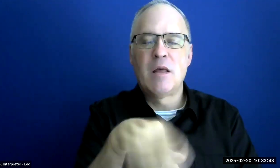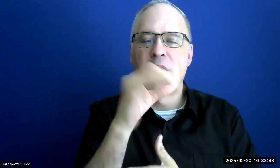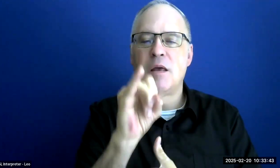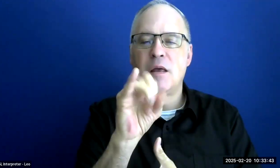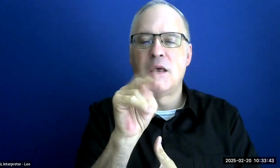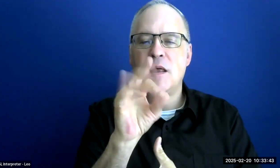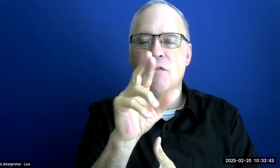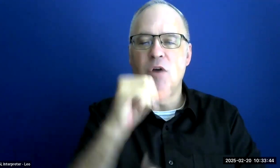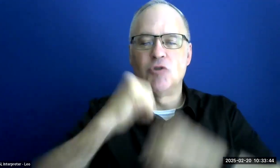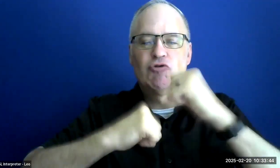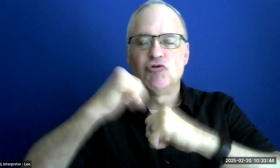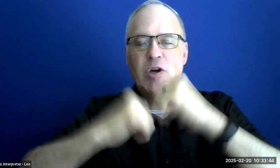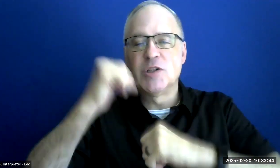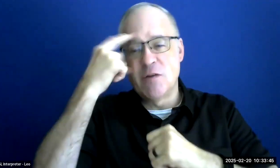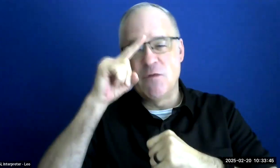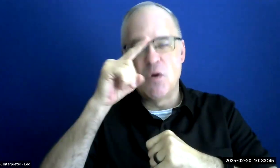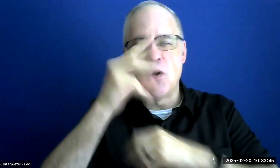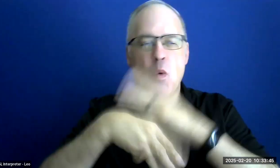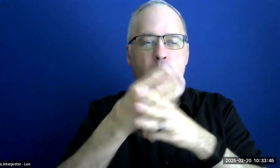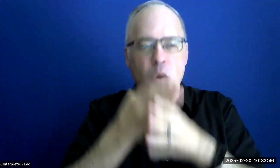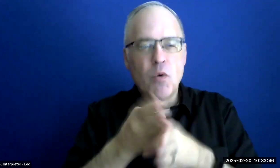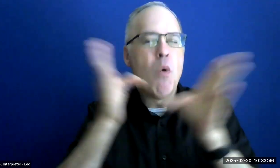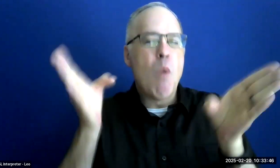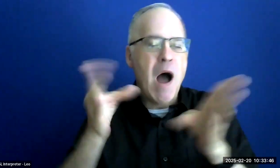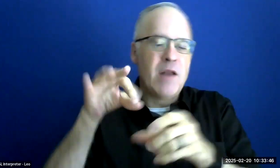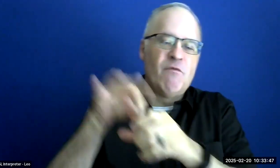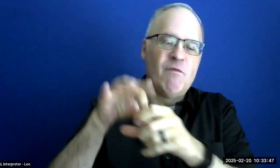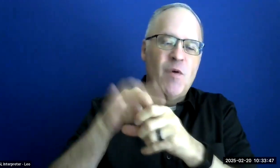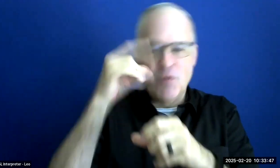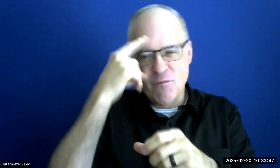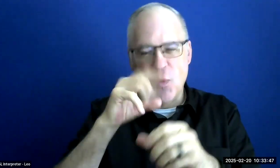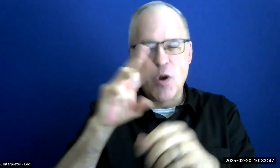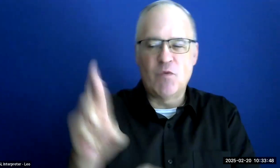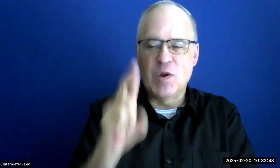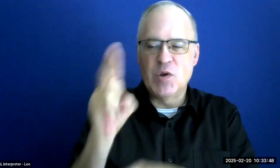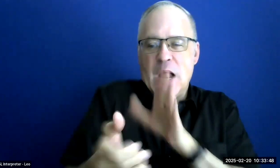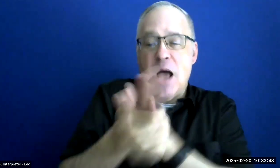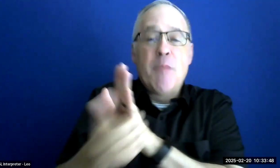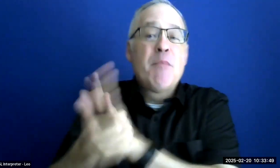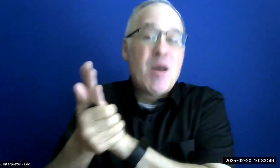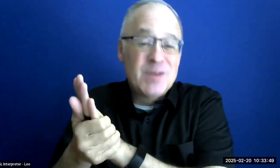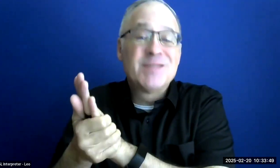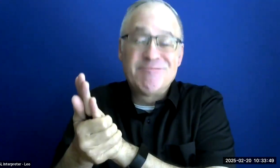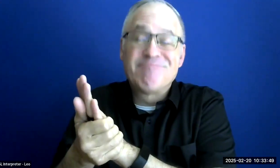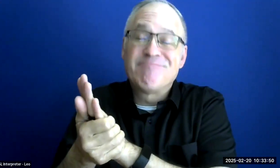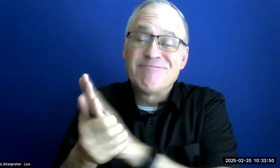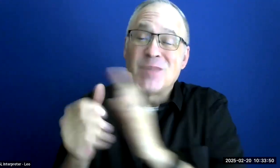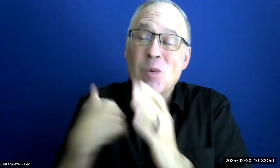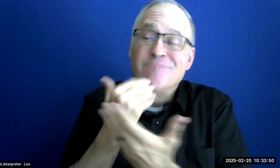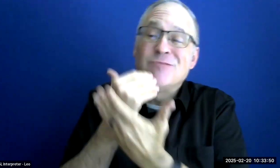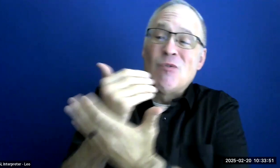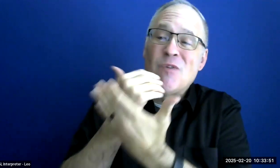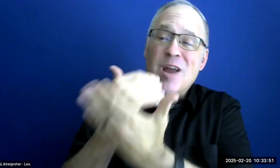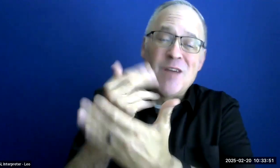vote on constitutional amendments. We're so grateful for all that she's done to help prepare us for